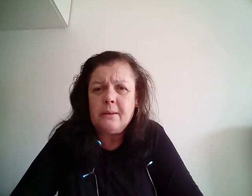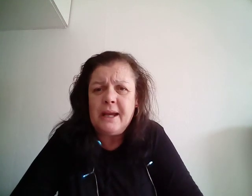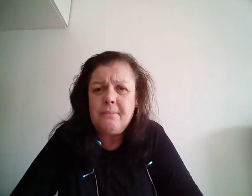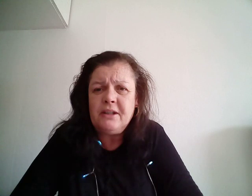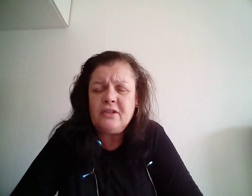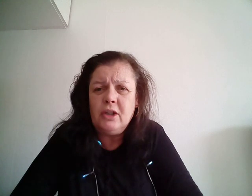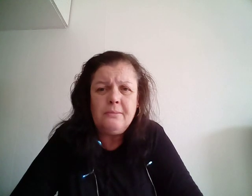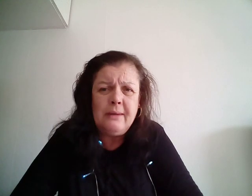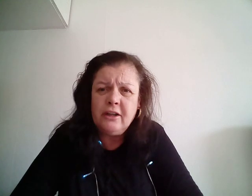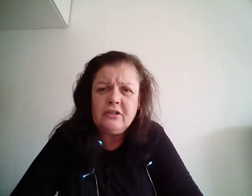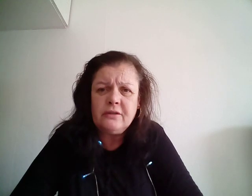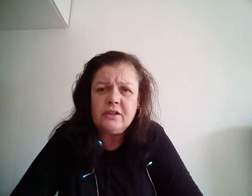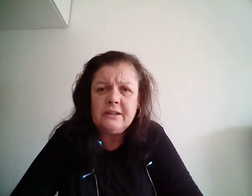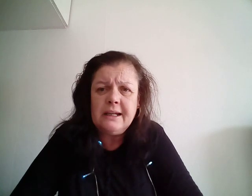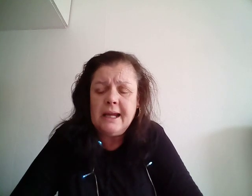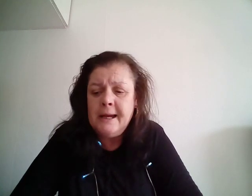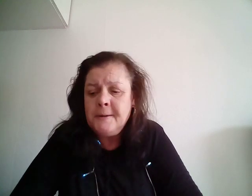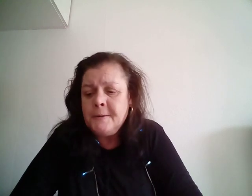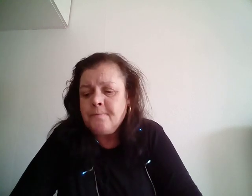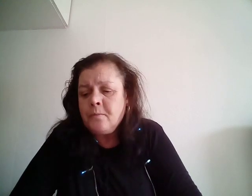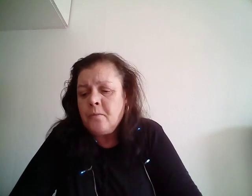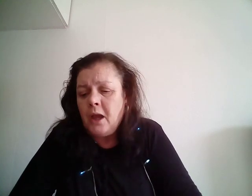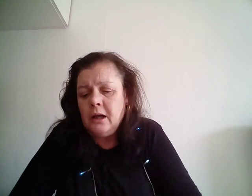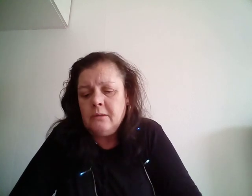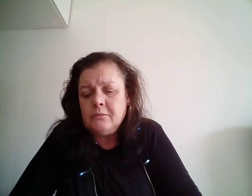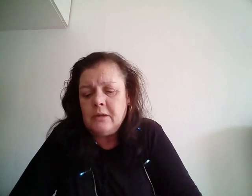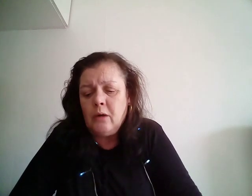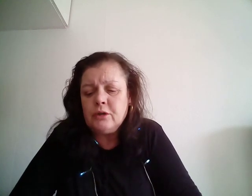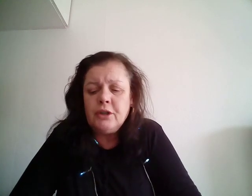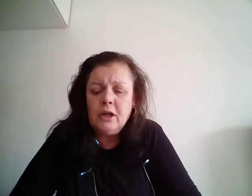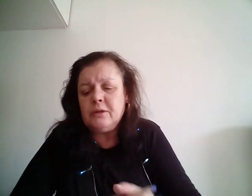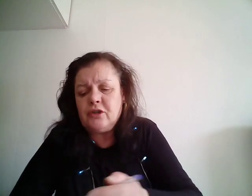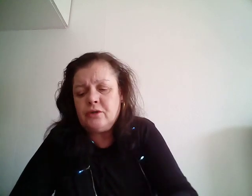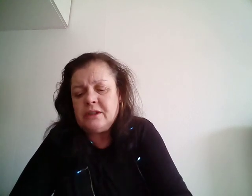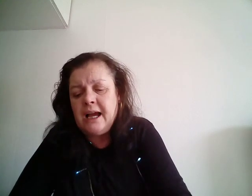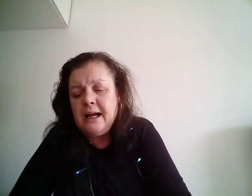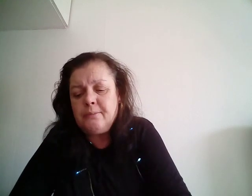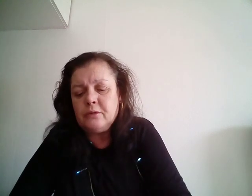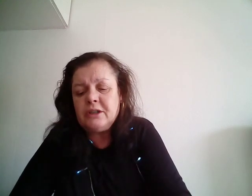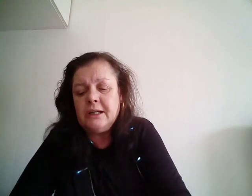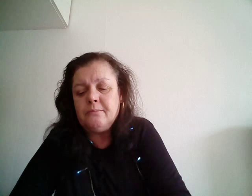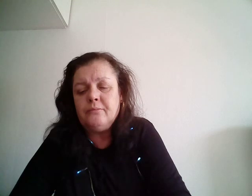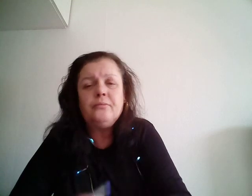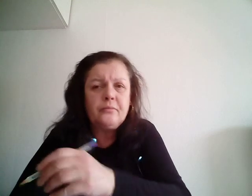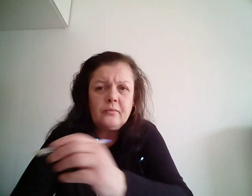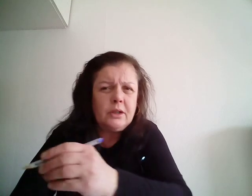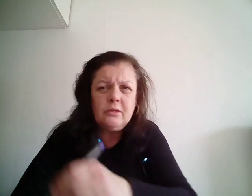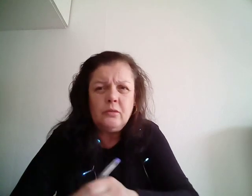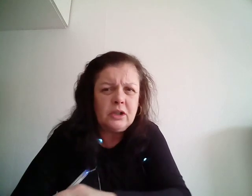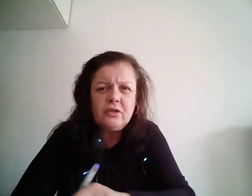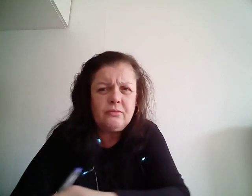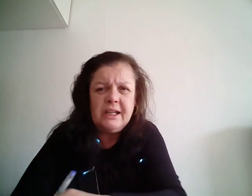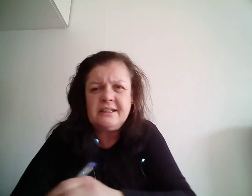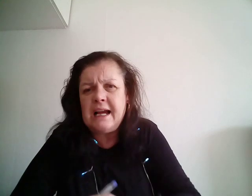little babies, you may not have done, okay? I would know which type would watch these type